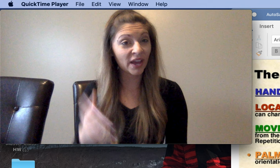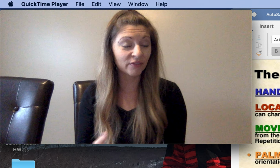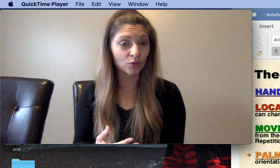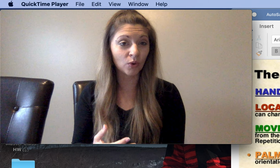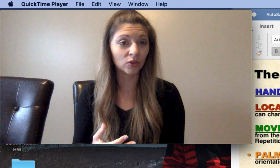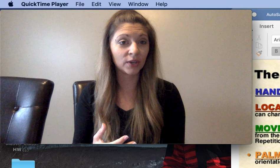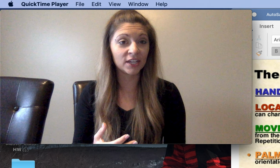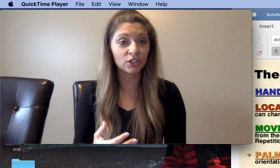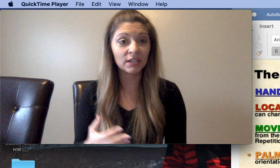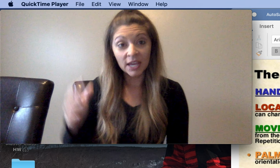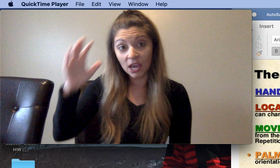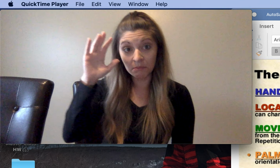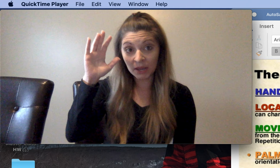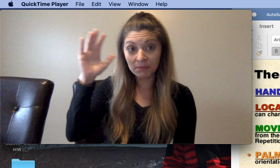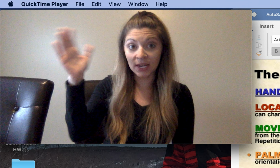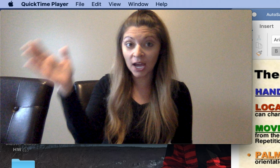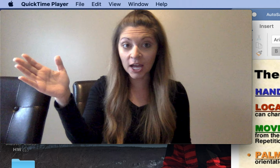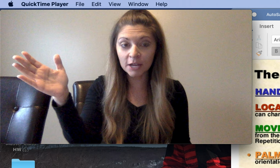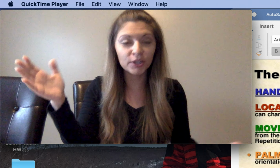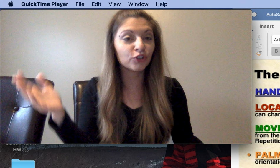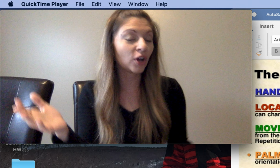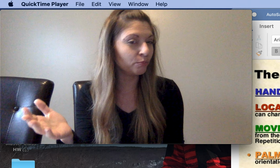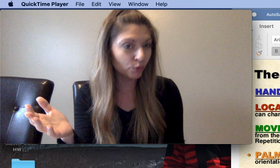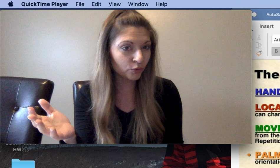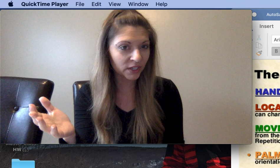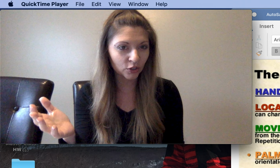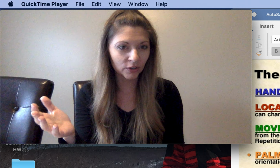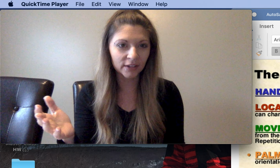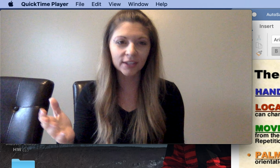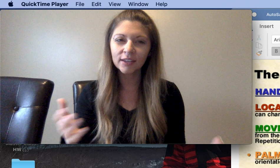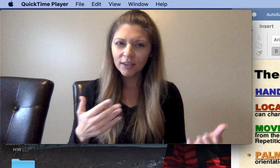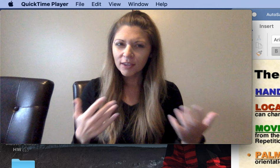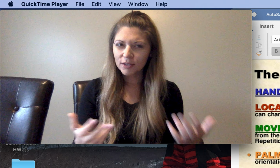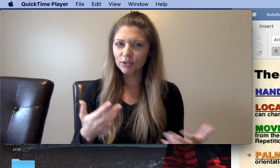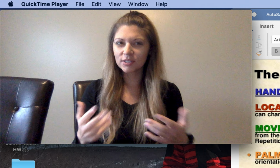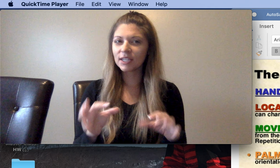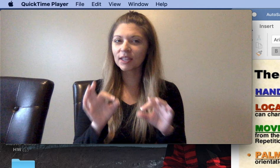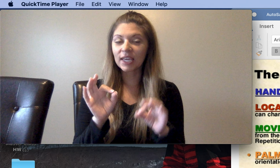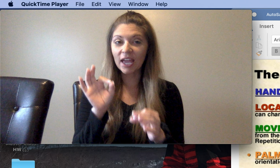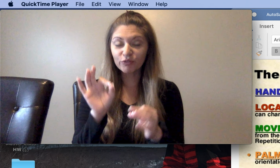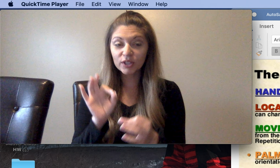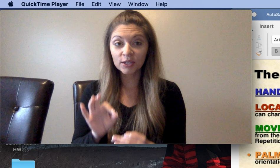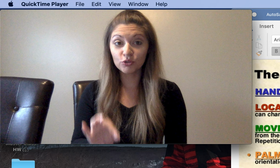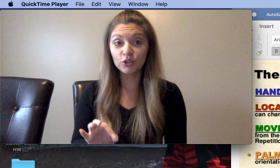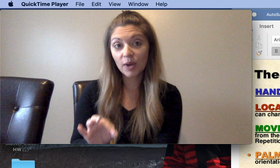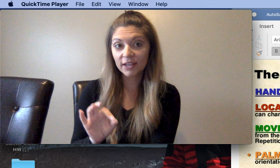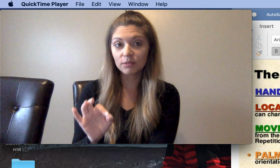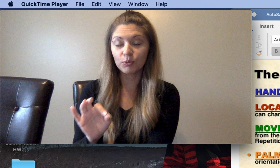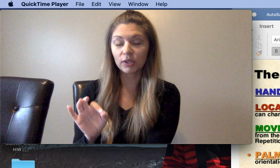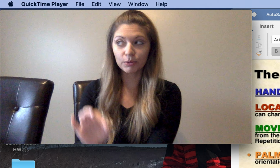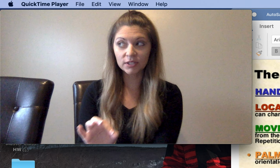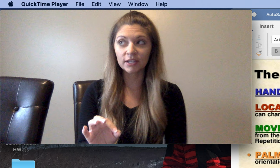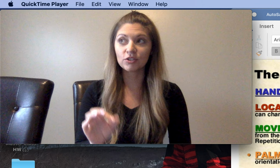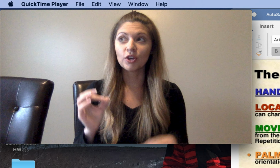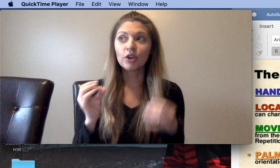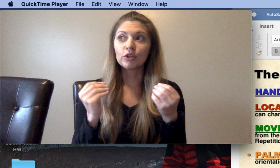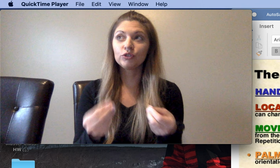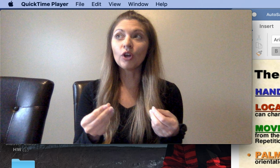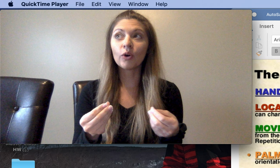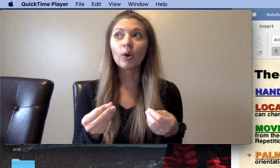but you have it in the wrong location. It might mean hi, but you're not moving it correctly. So you see, like everything you do has to be really